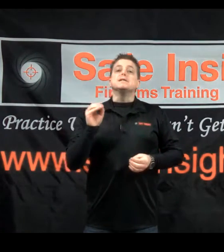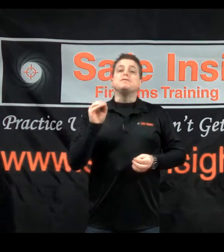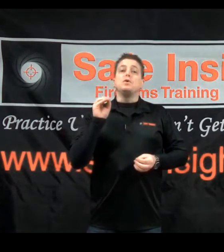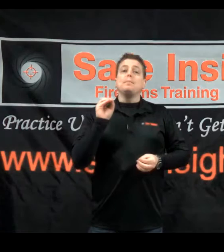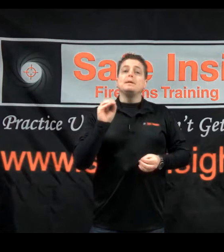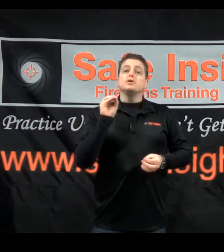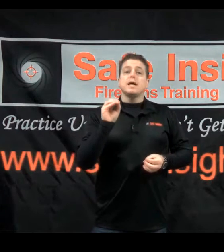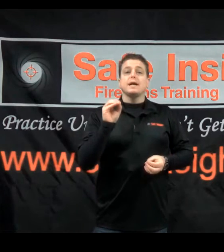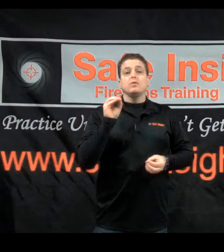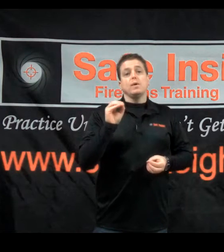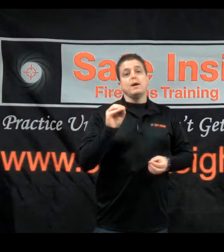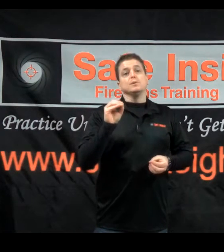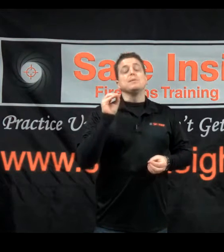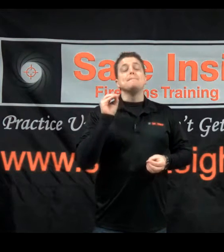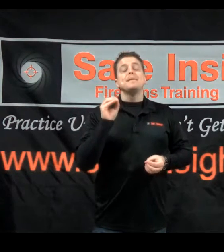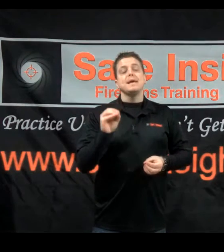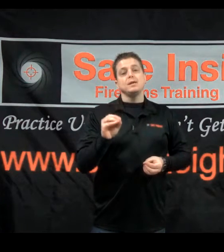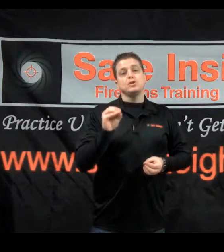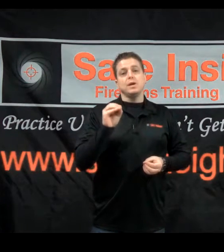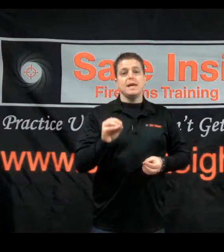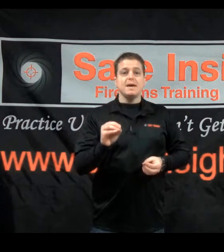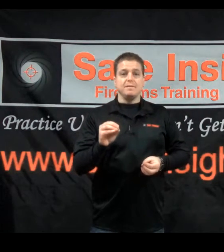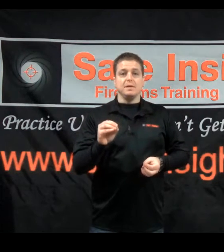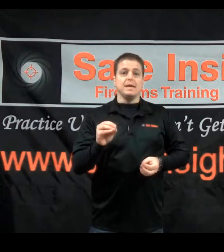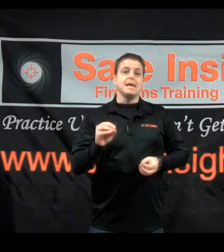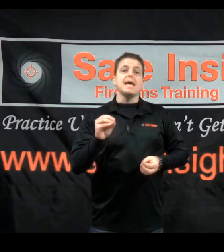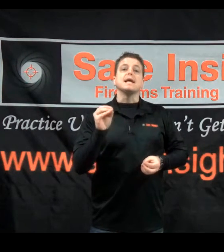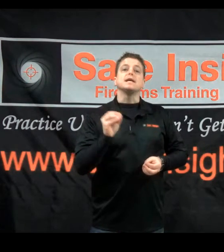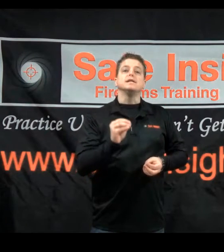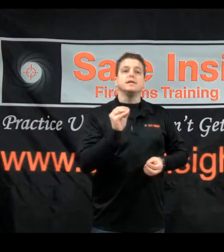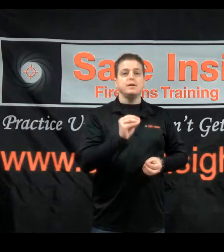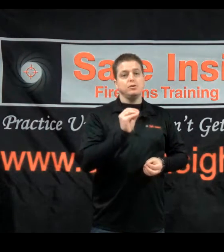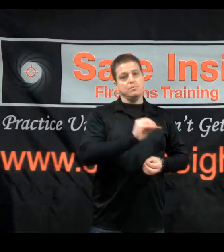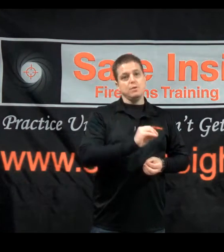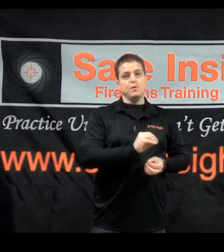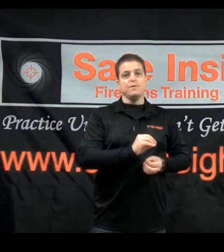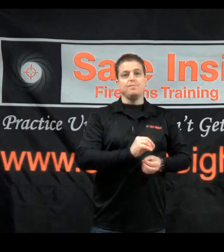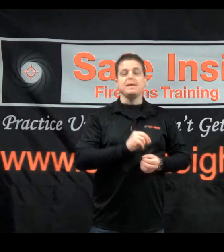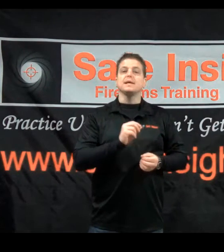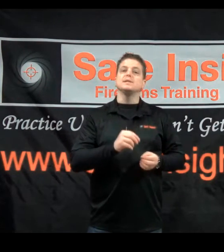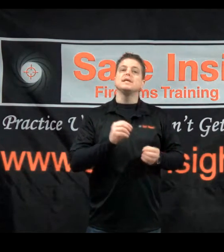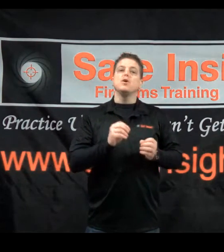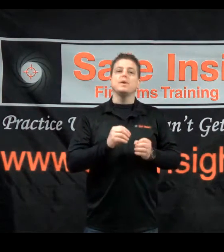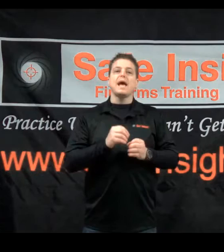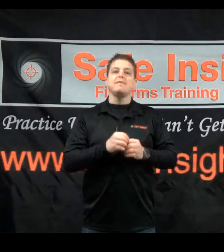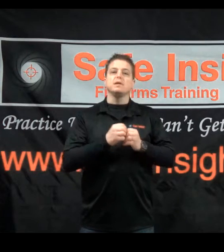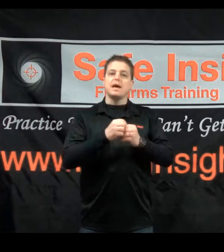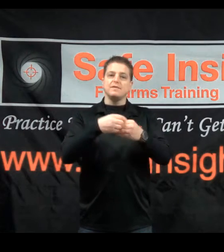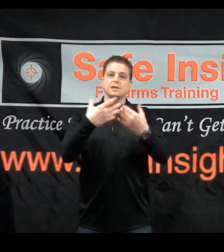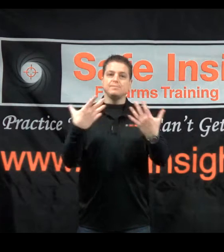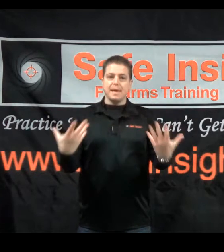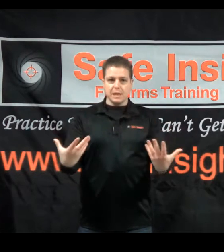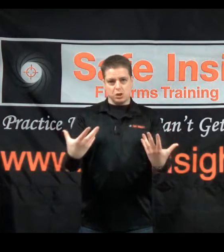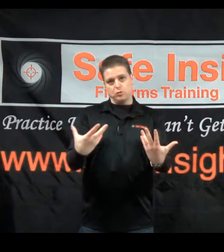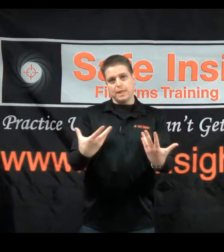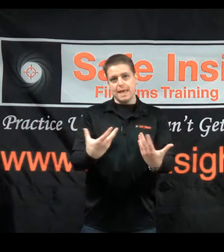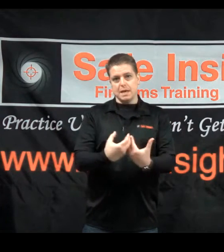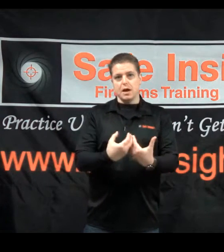full metal jacket rounds penetrate heavily and continue to move because they don't have a lot of expansion when they hit an